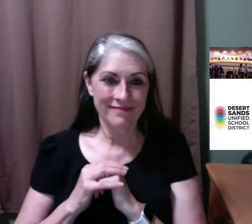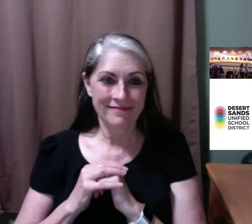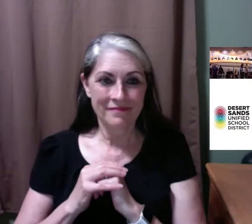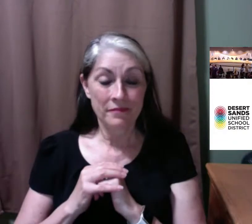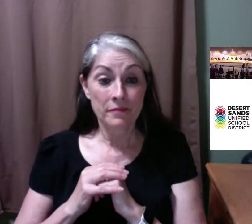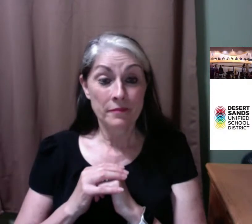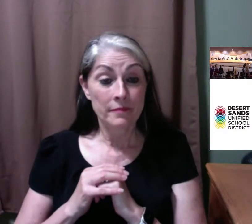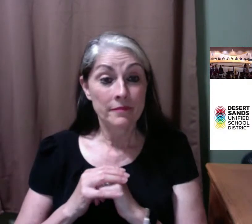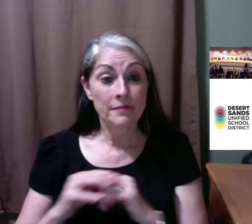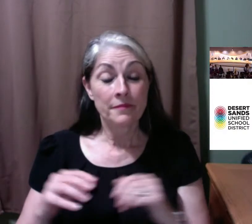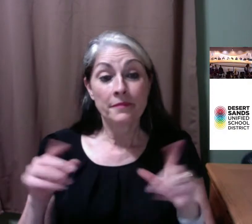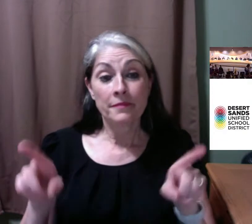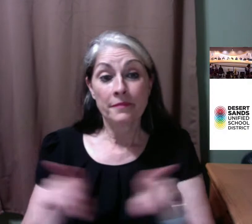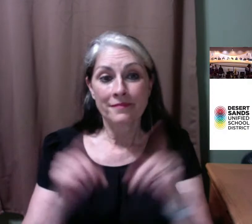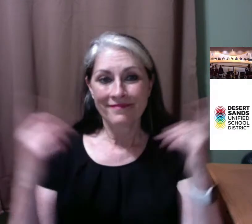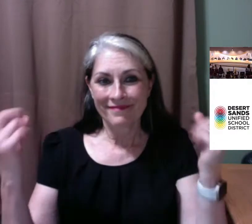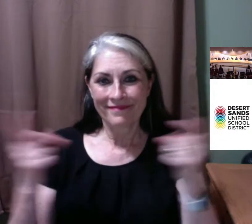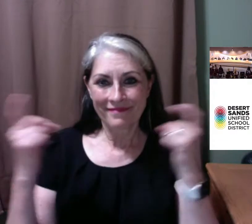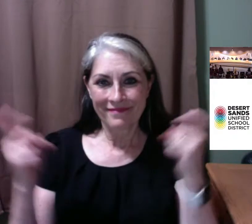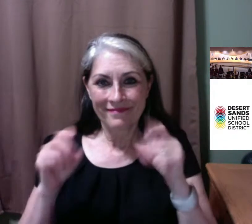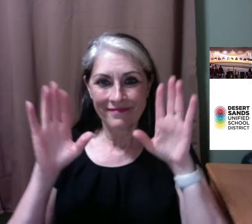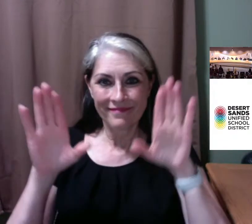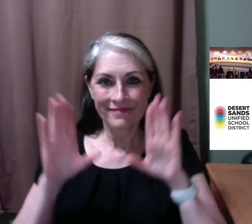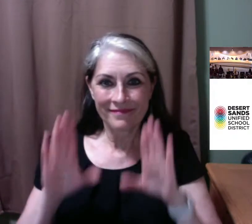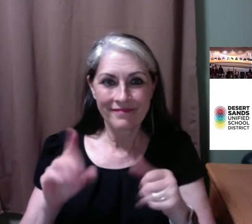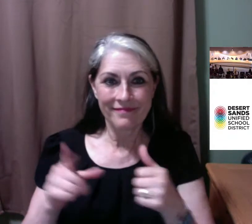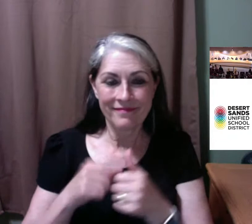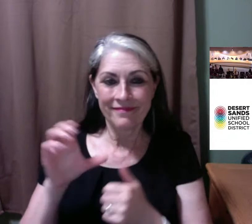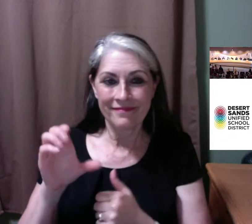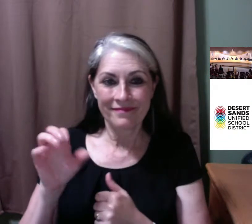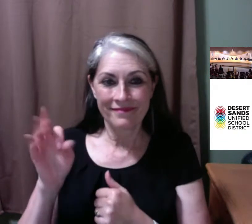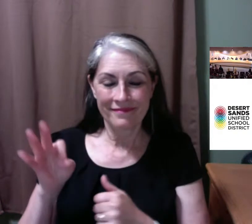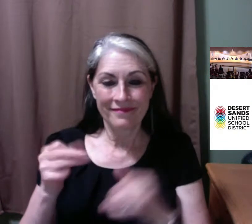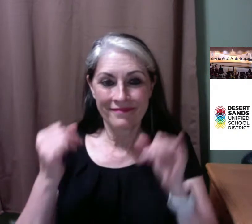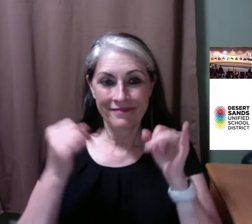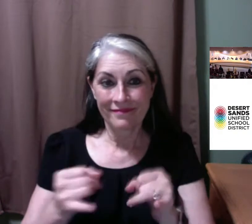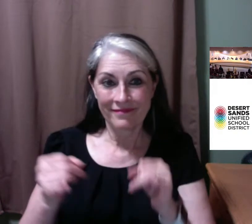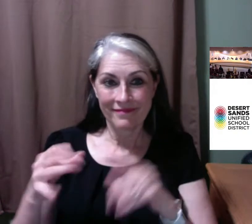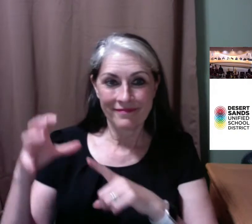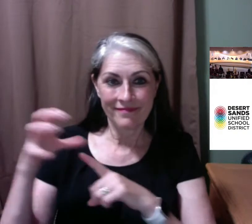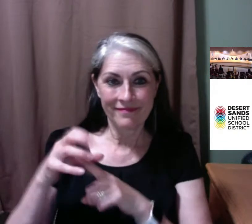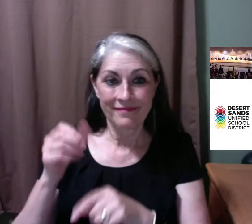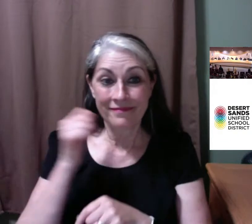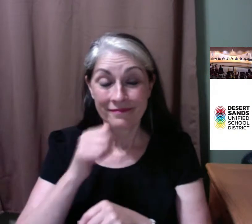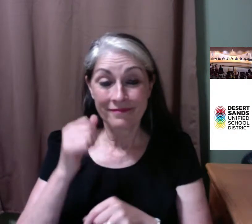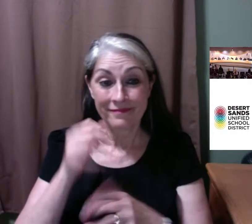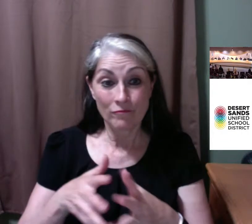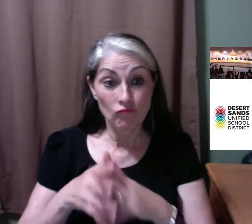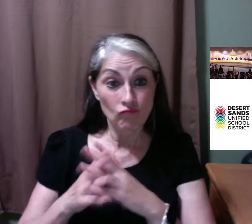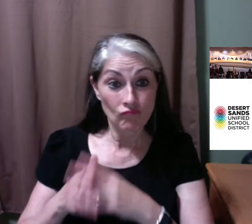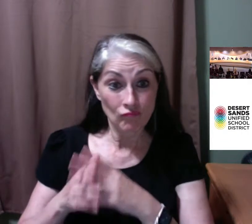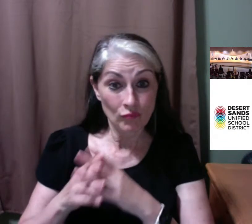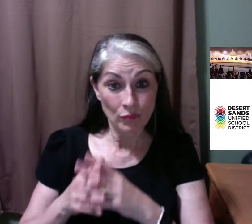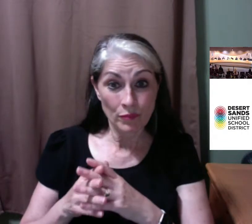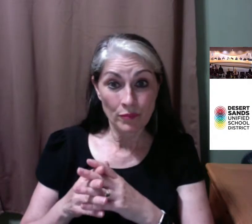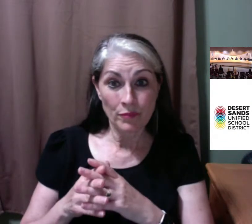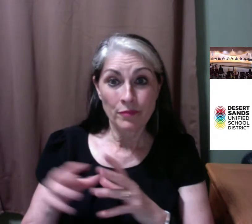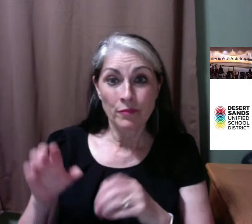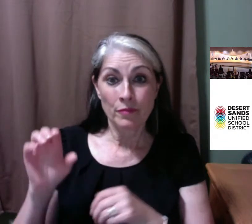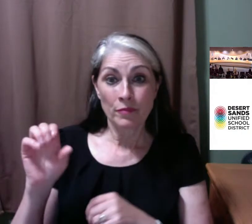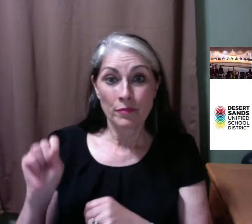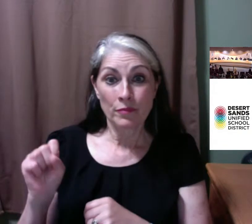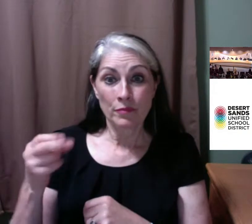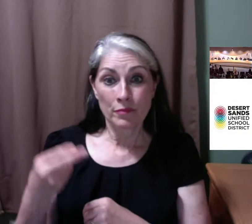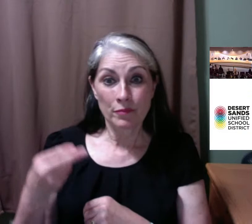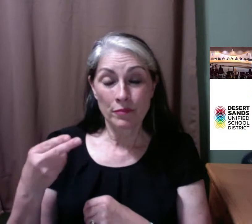And we're also celebrating excellence in the first CIF individual champion in girls wrestling for Shadow Hills High School for